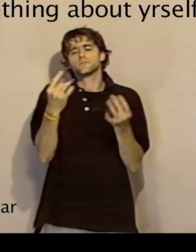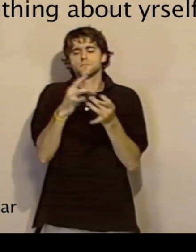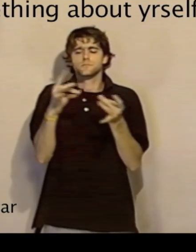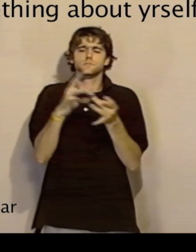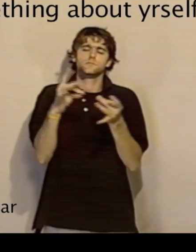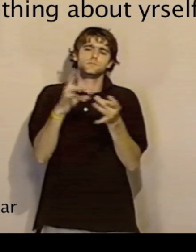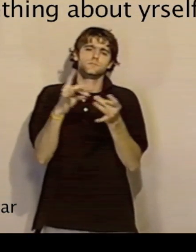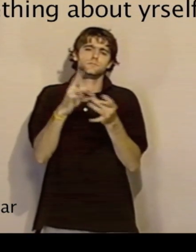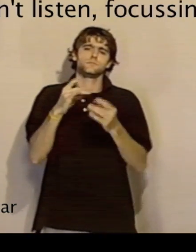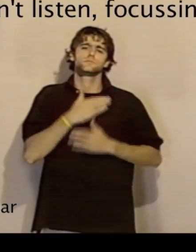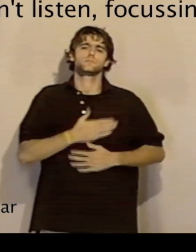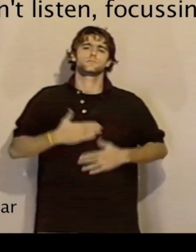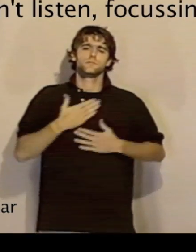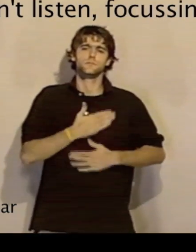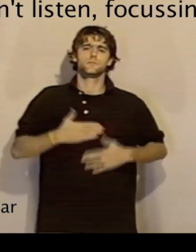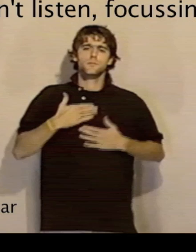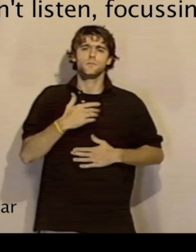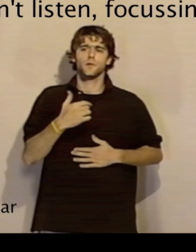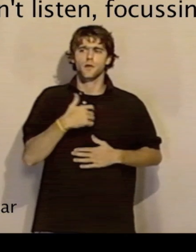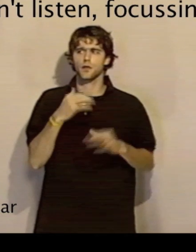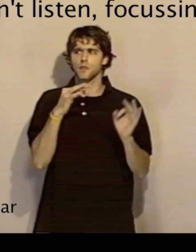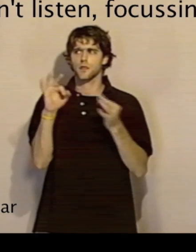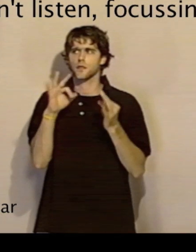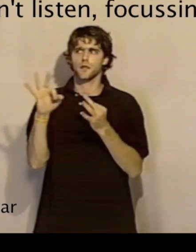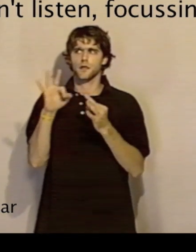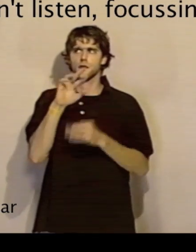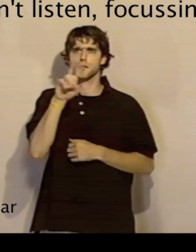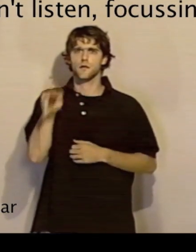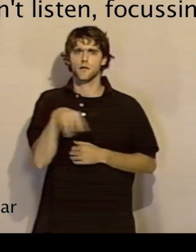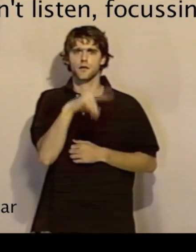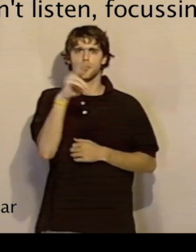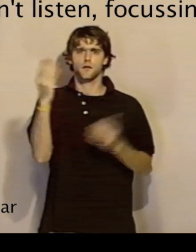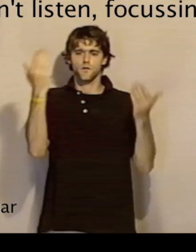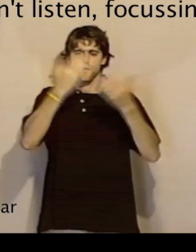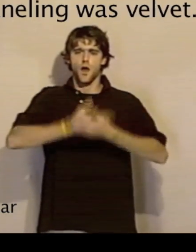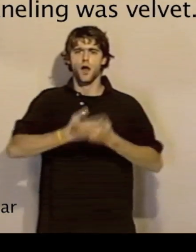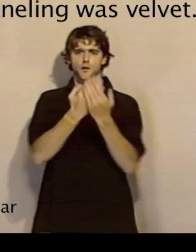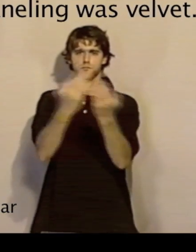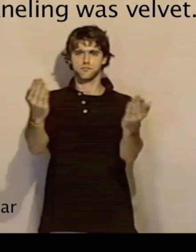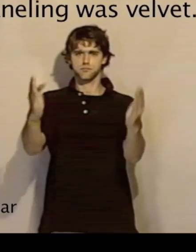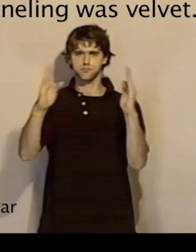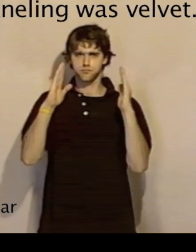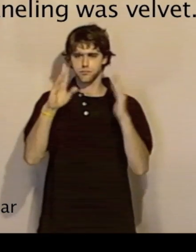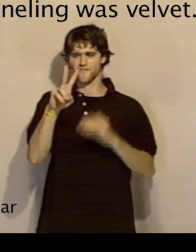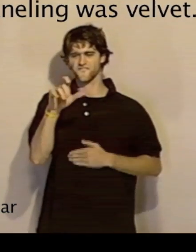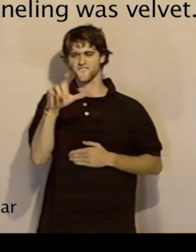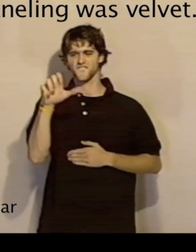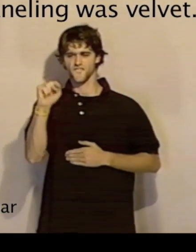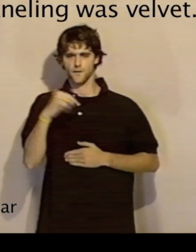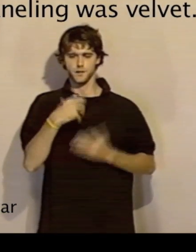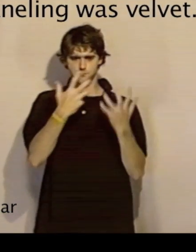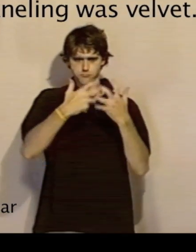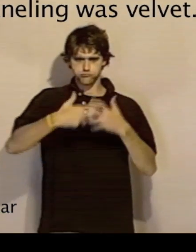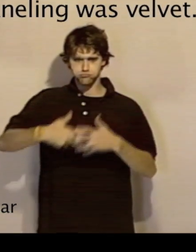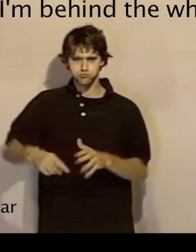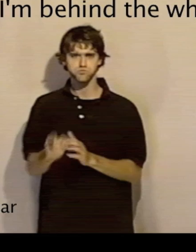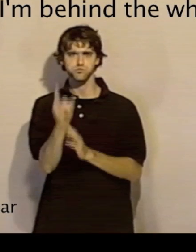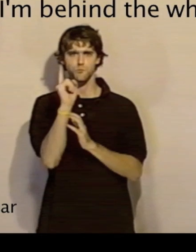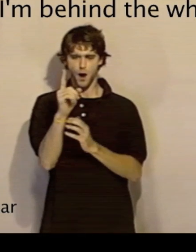something about yourself, the age of placement and admissions. Well, couldn't listen, focusing on dark leather chambers. And the thing was velvet melting into